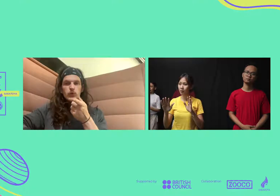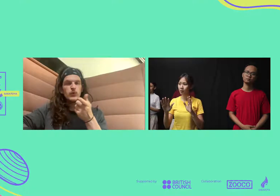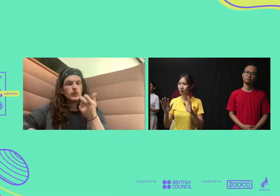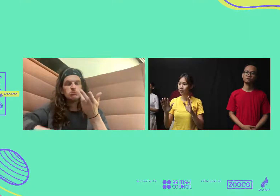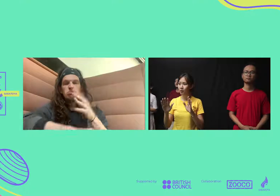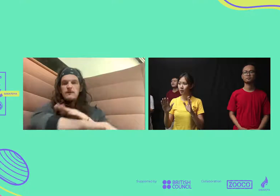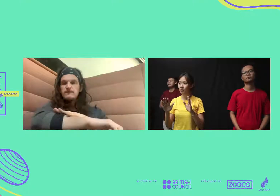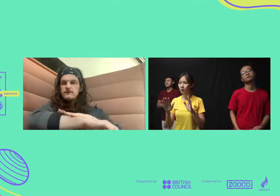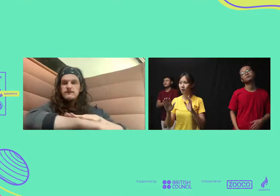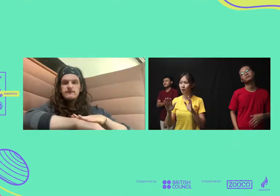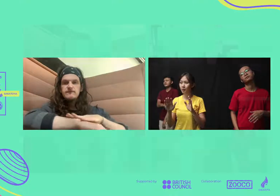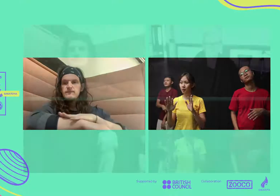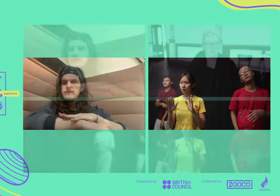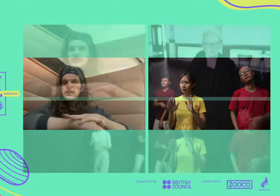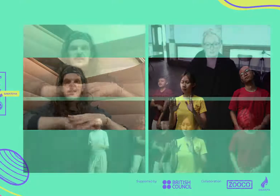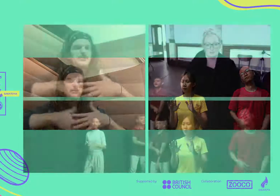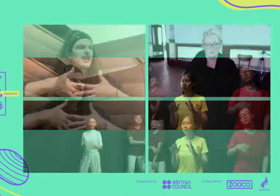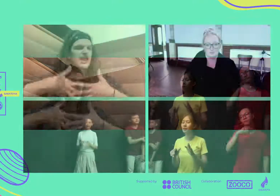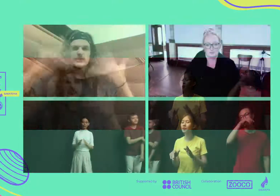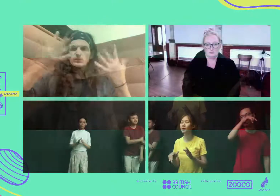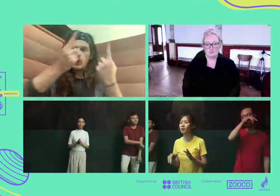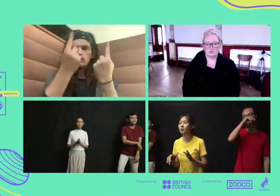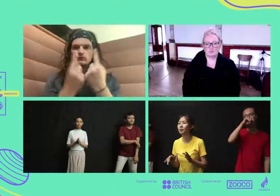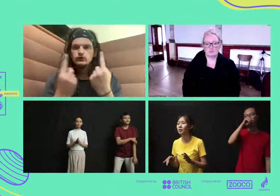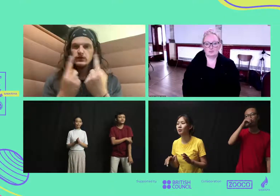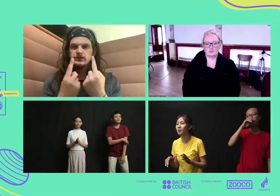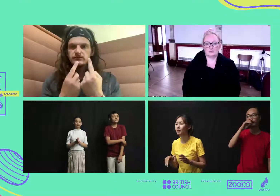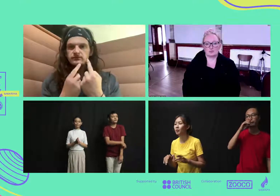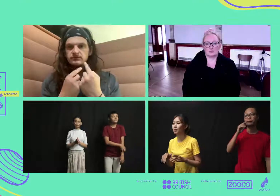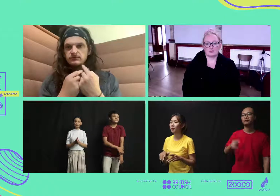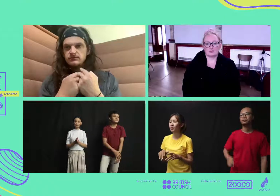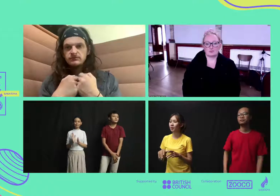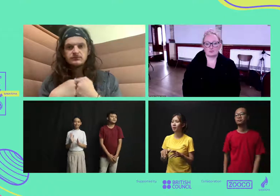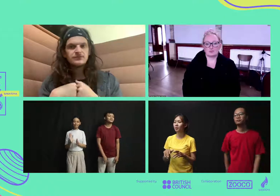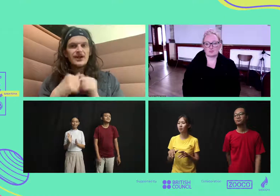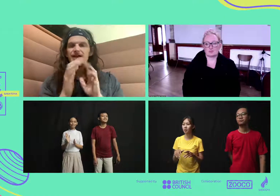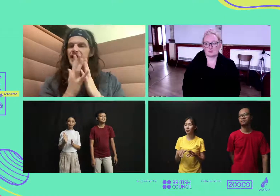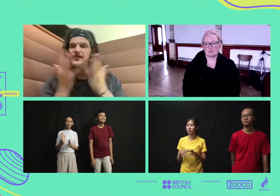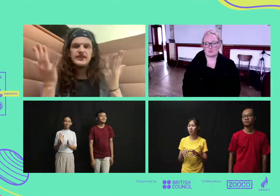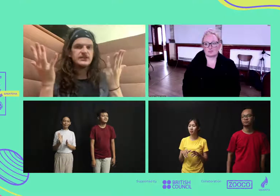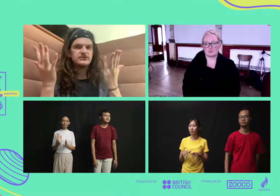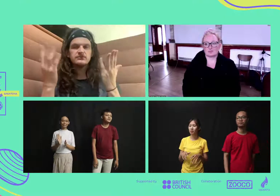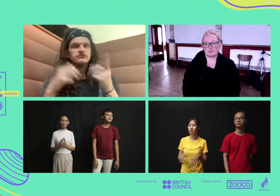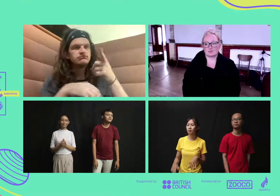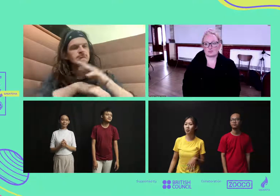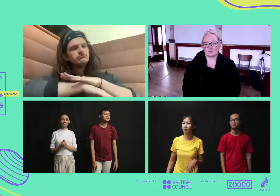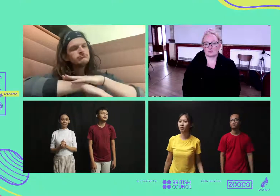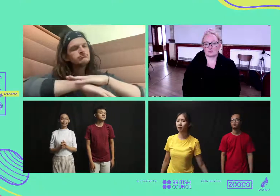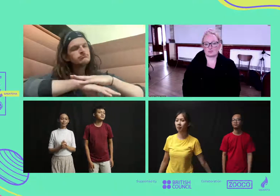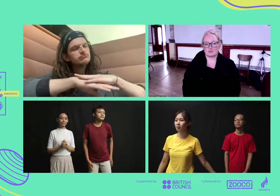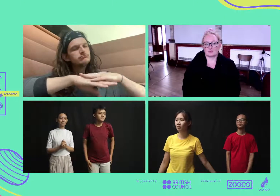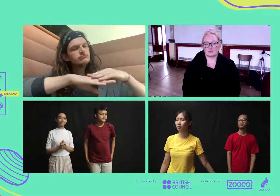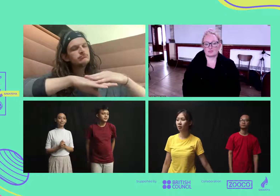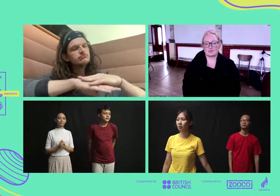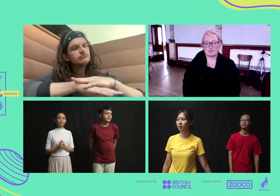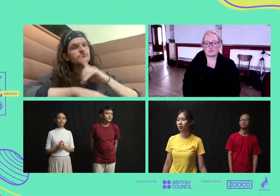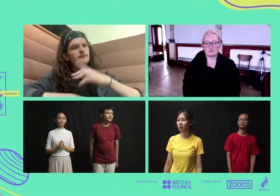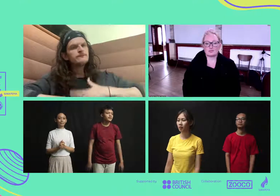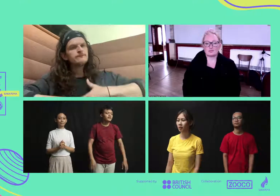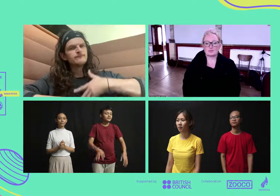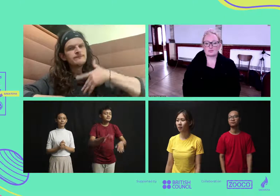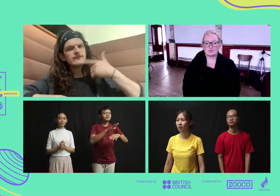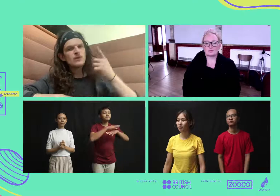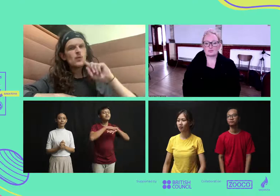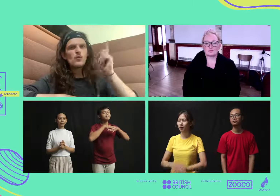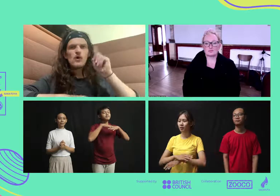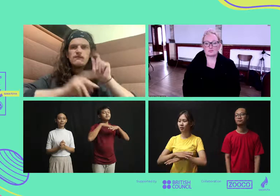texture. So, you know, if you're thinking about any kind of surface or any kind of object,